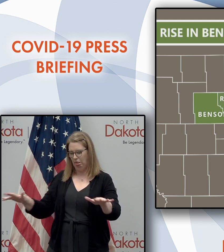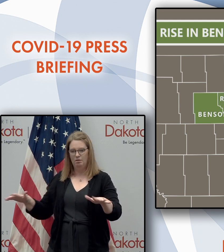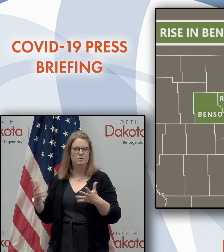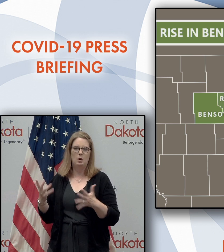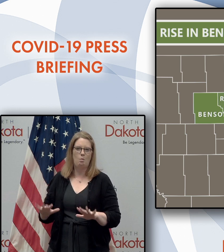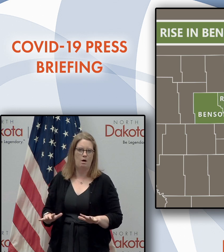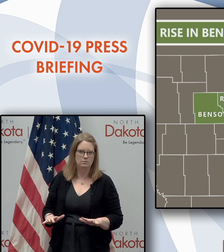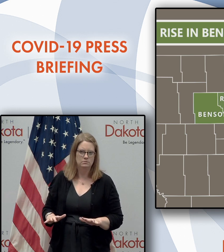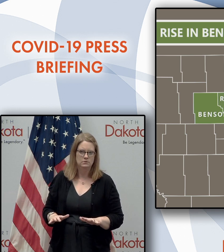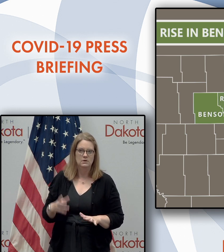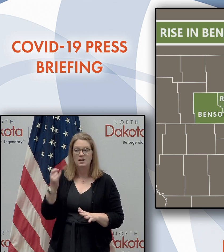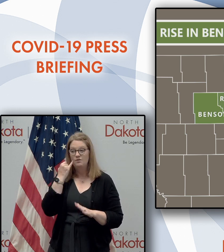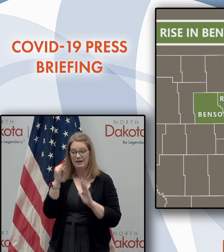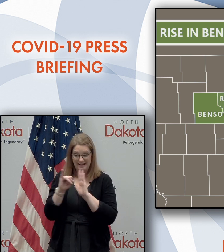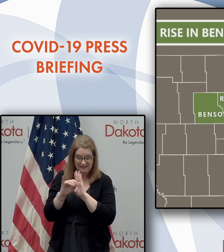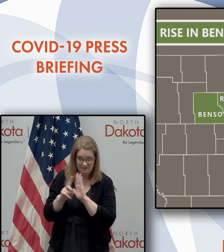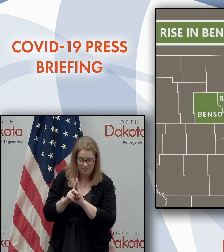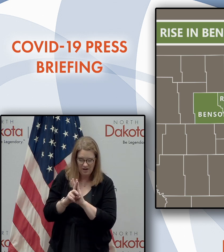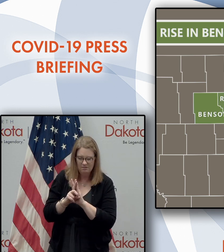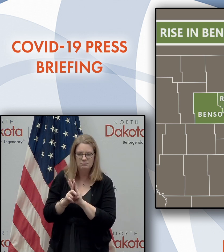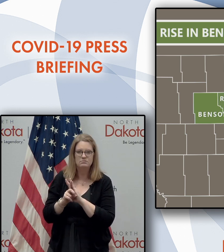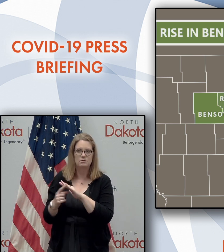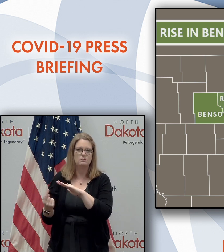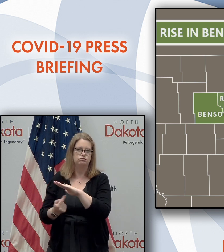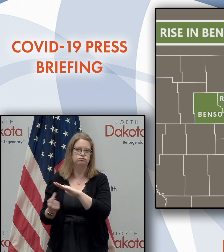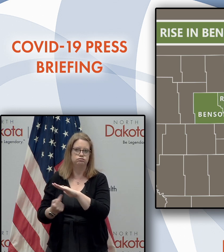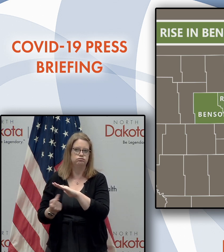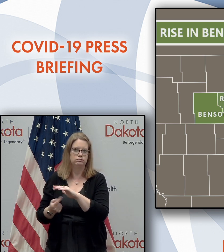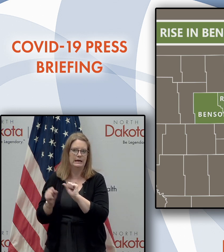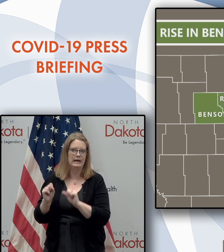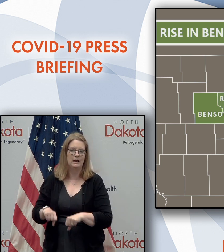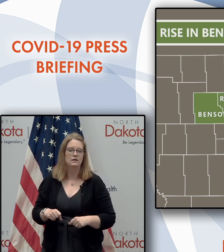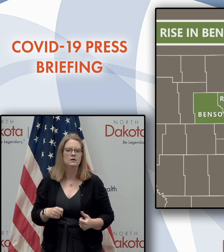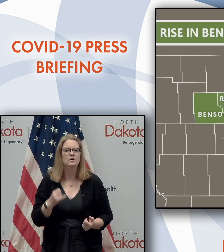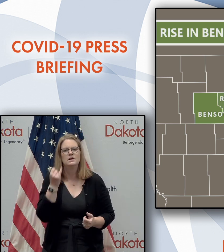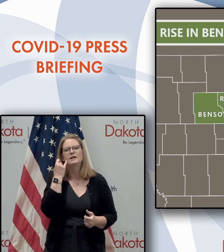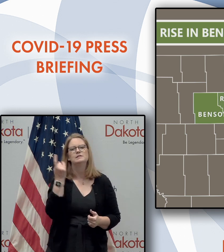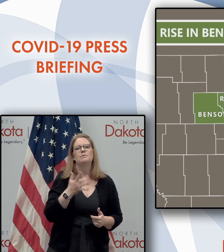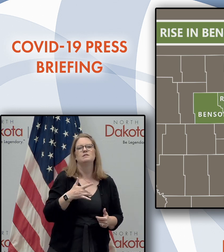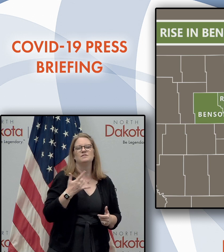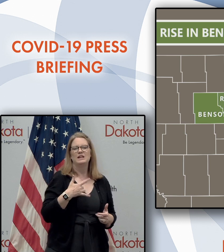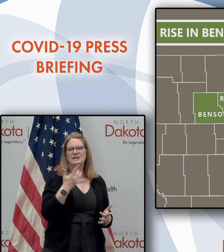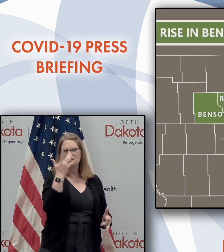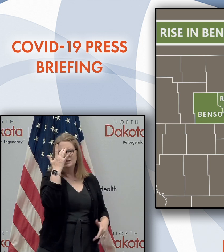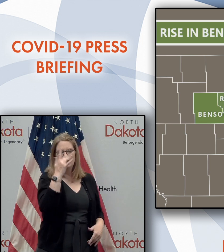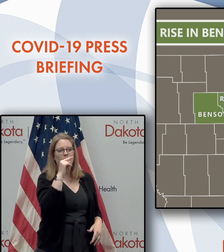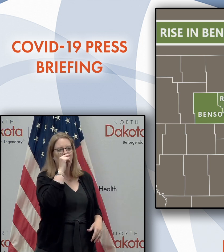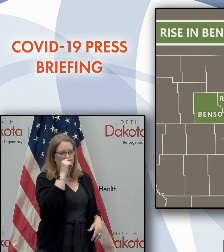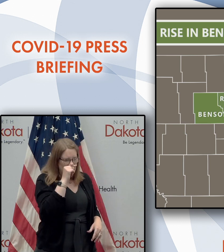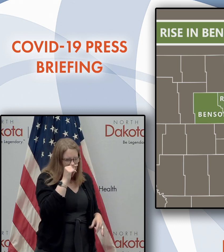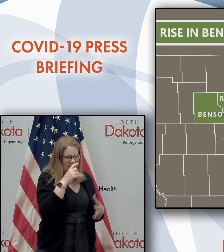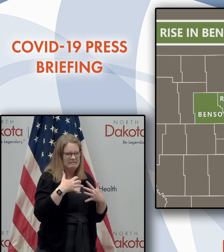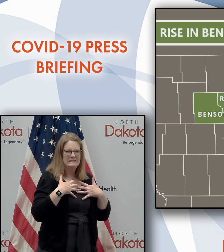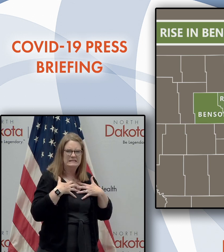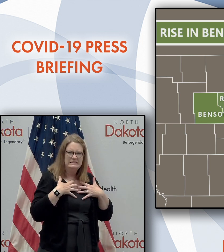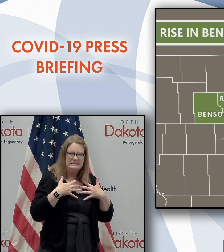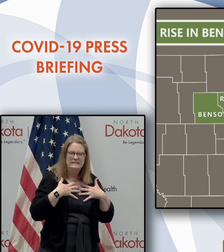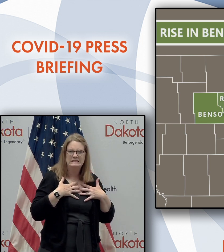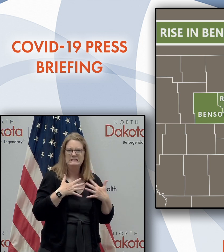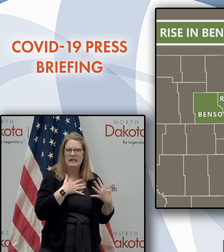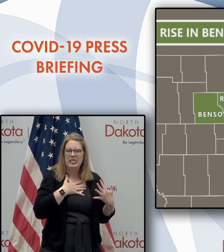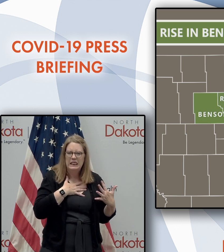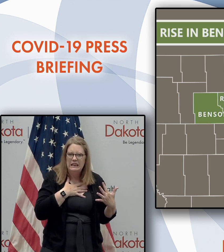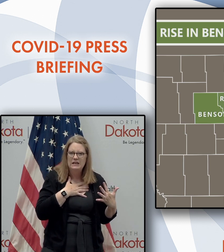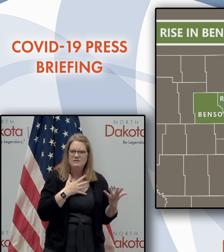definitely stop the spread. Usually if someone is feeling sick, sneezing, coughing, upper respiratory issues,